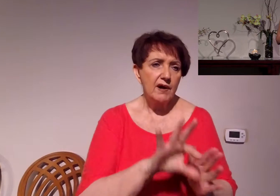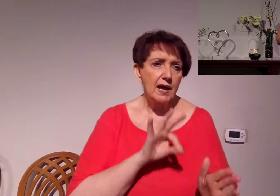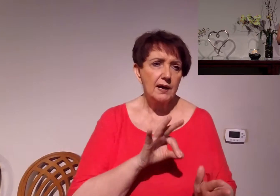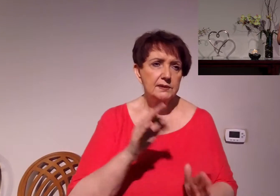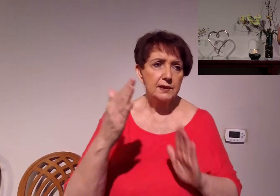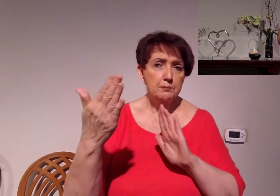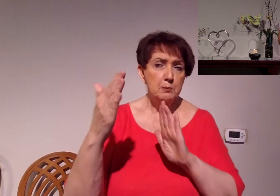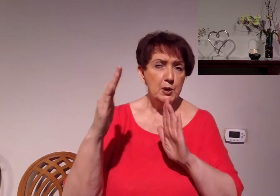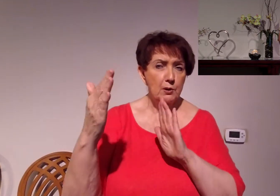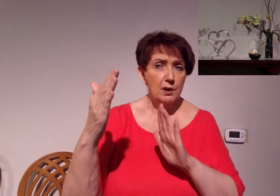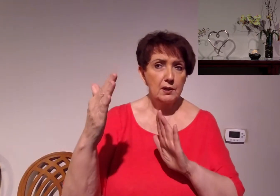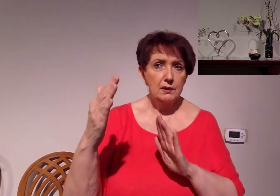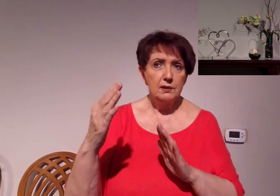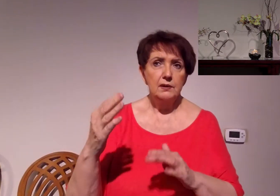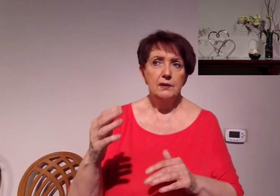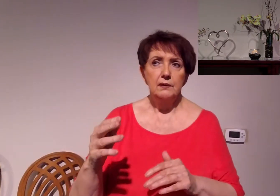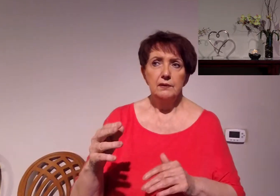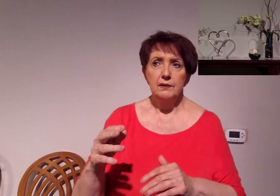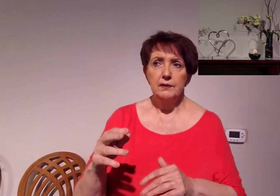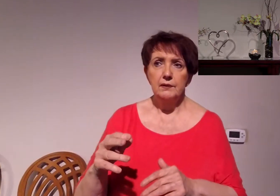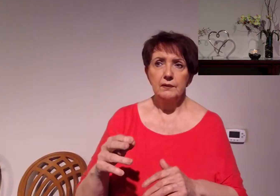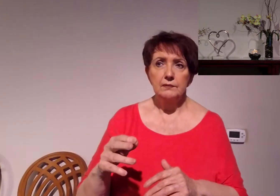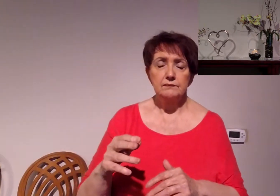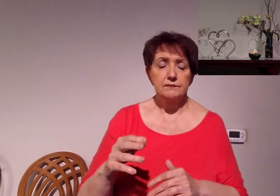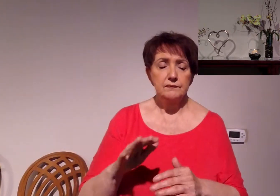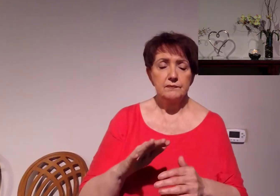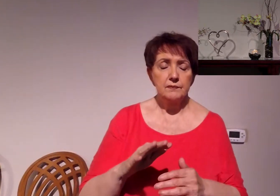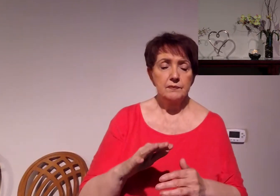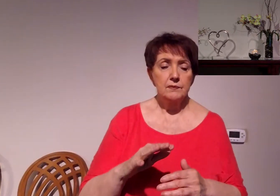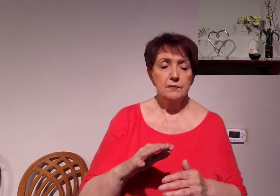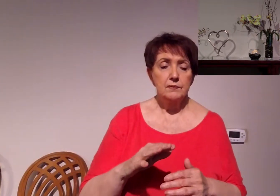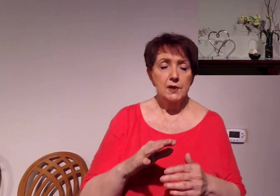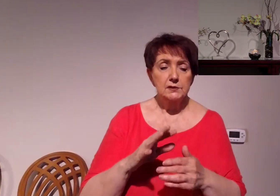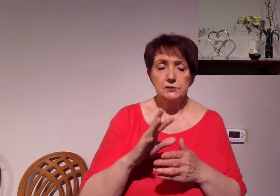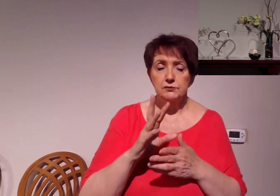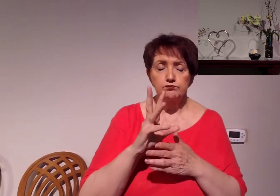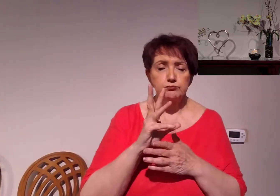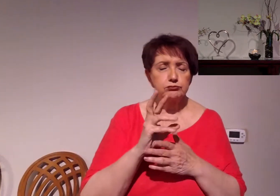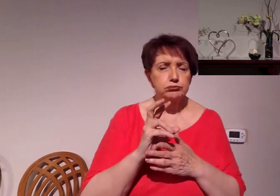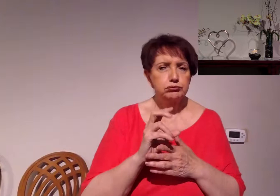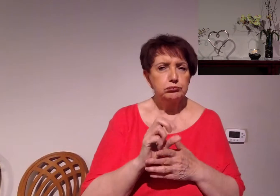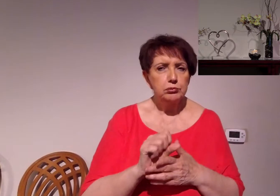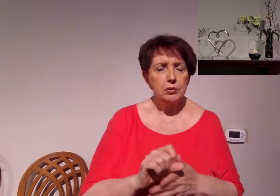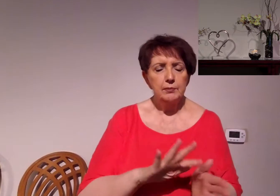into, they wither, and they truly can die.